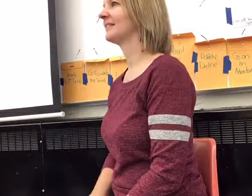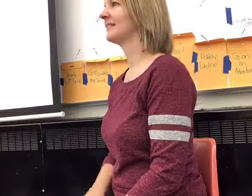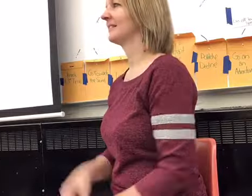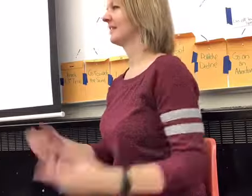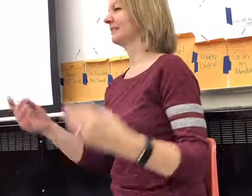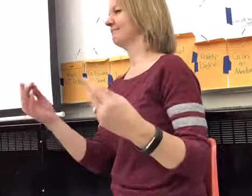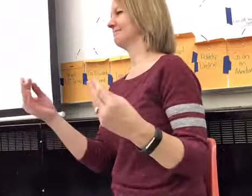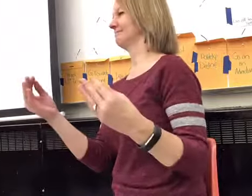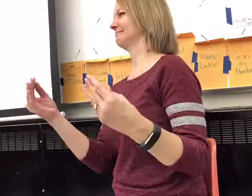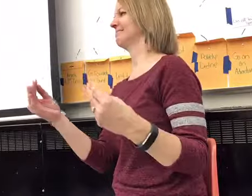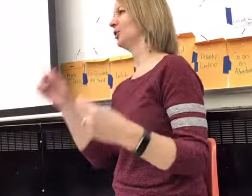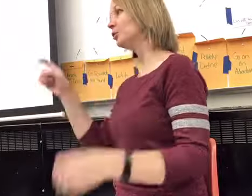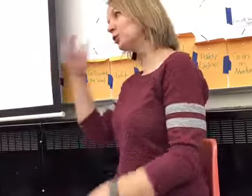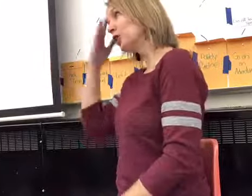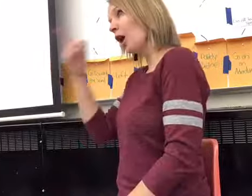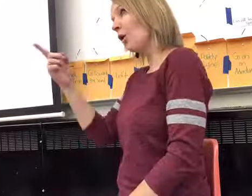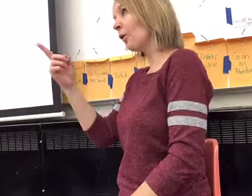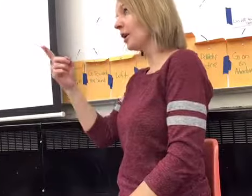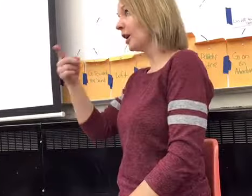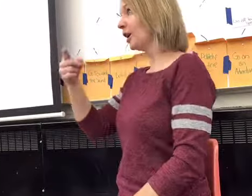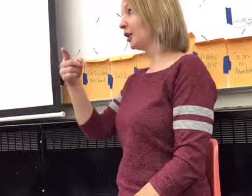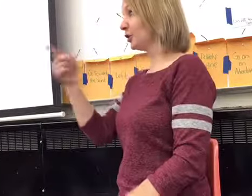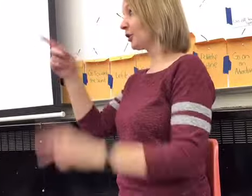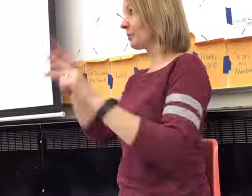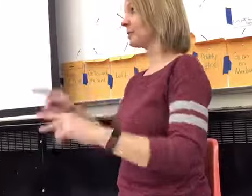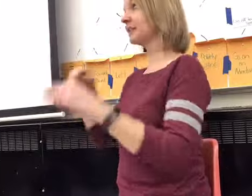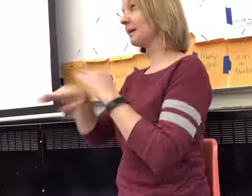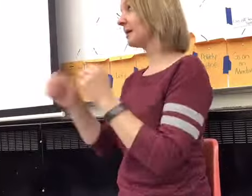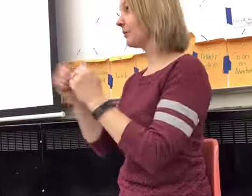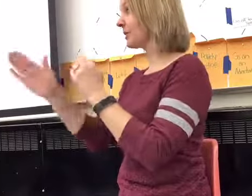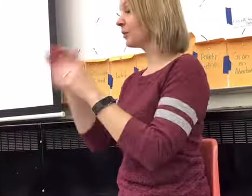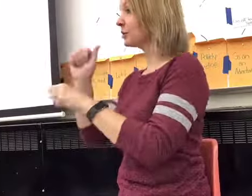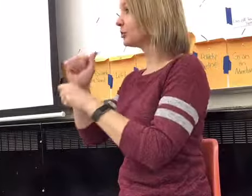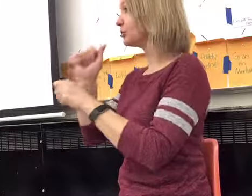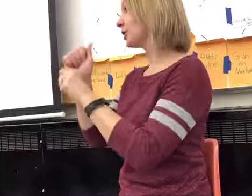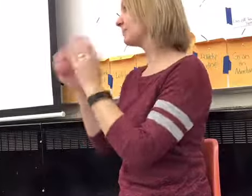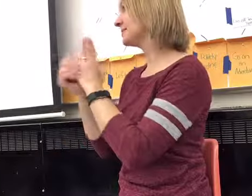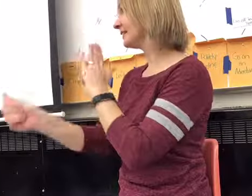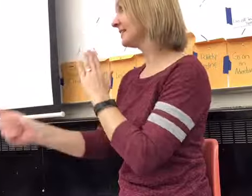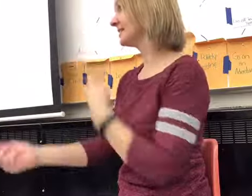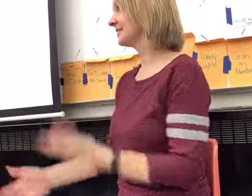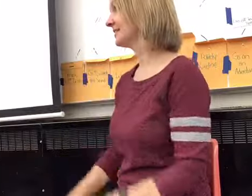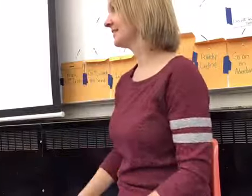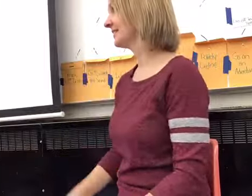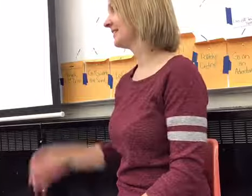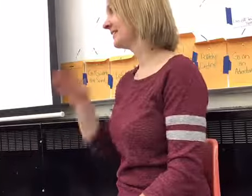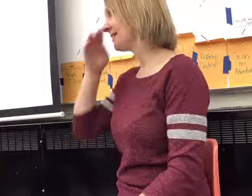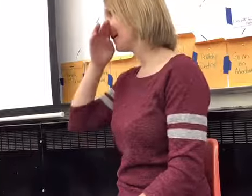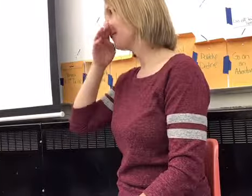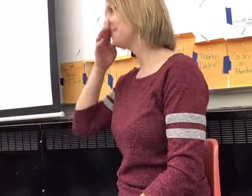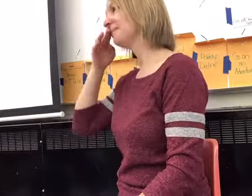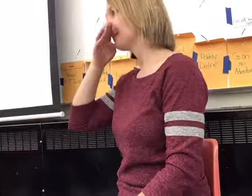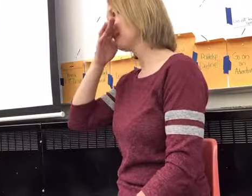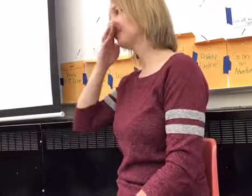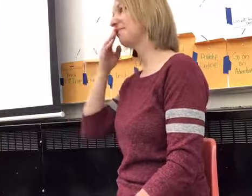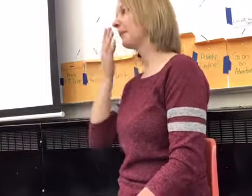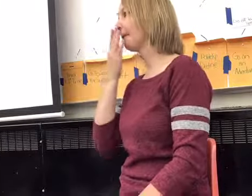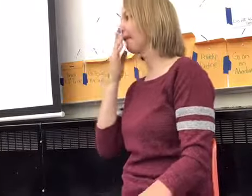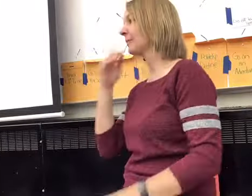You should know this. You're the immigrant coming in with your job skills. Top. All right. Okay, let's see. Who says you're